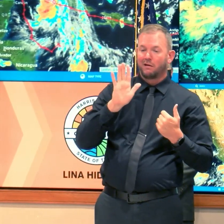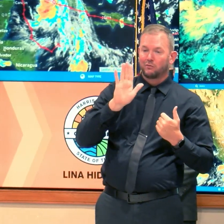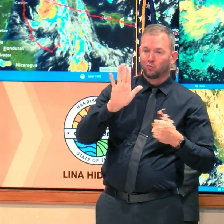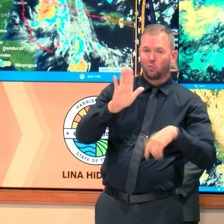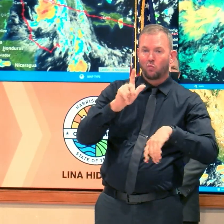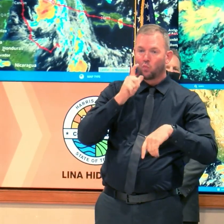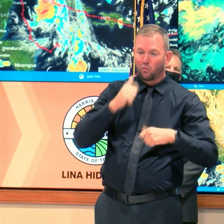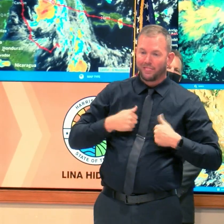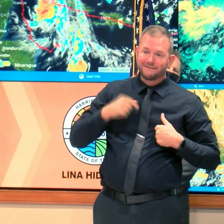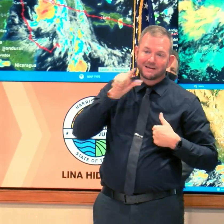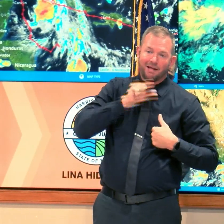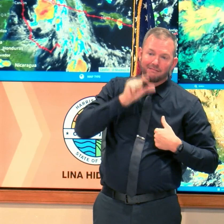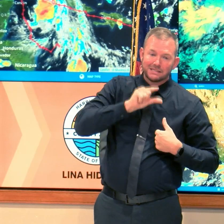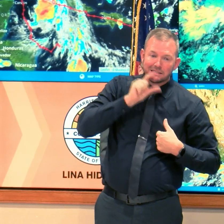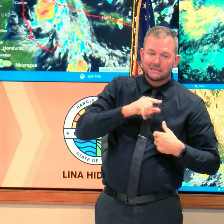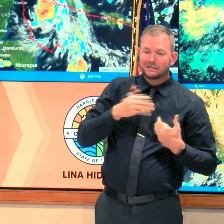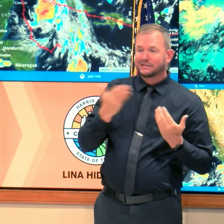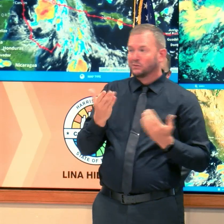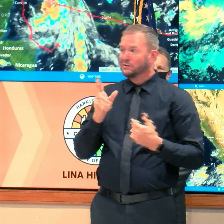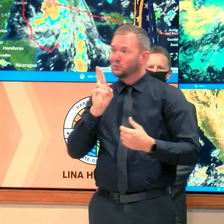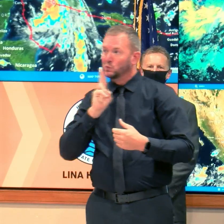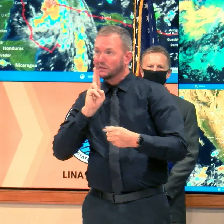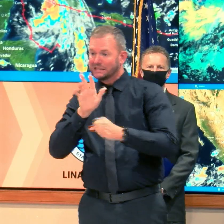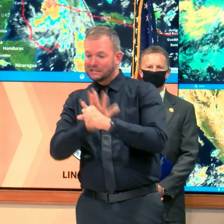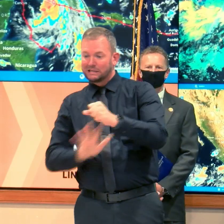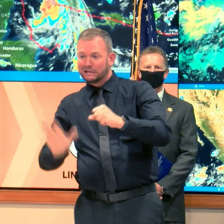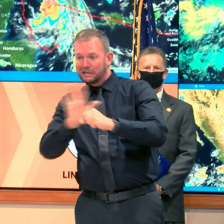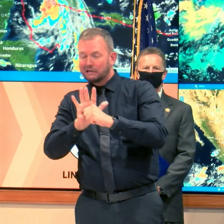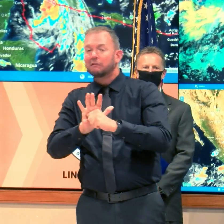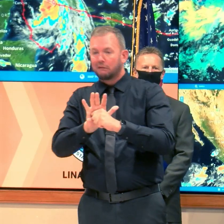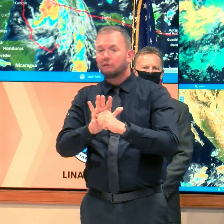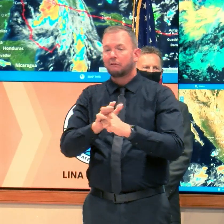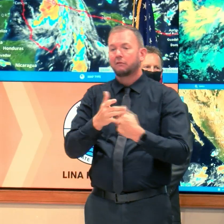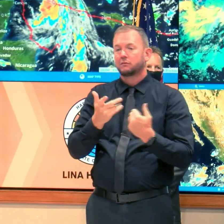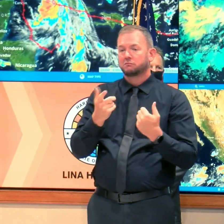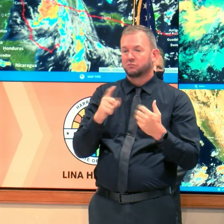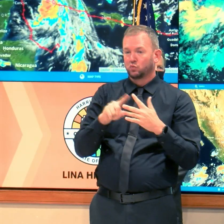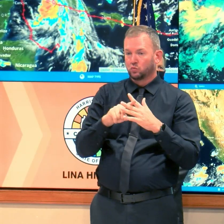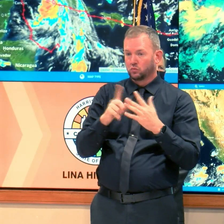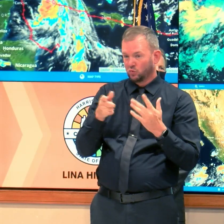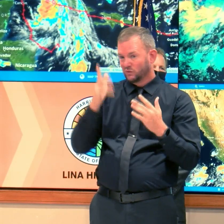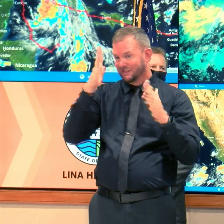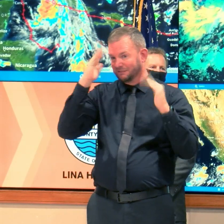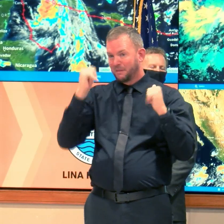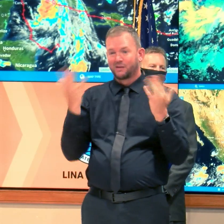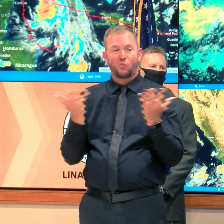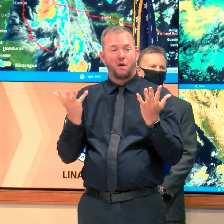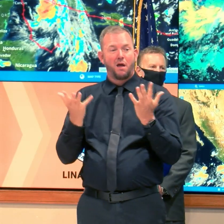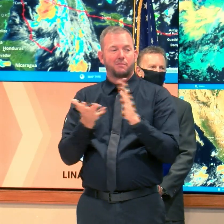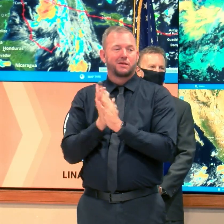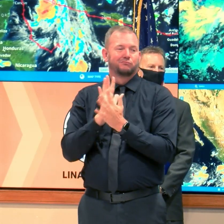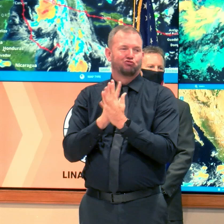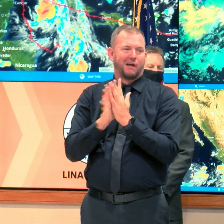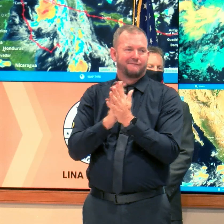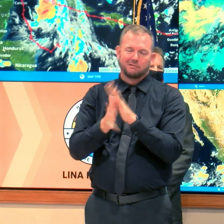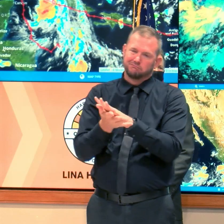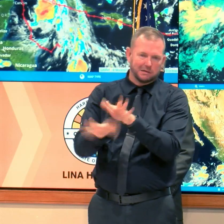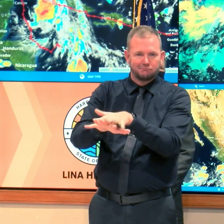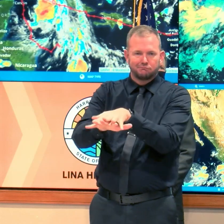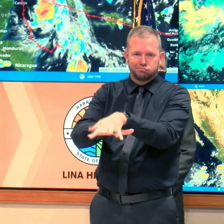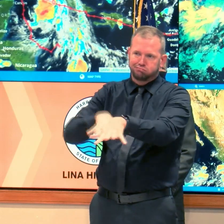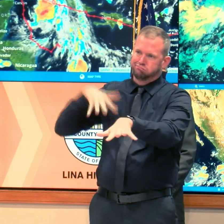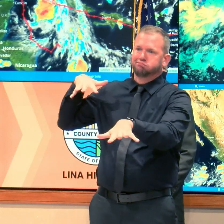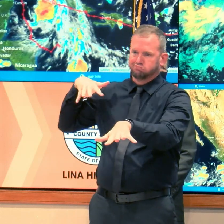Port Arthur. We do anticipate there to be more traffic, let's say on our freeways heading